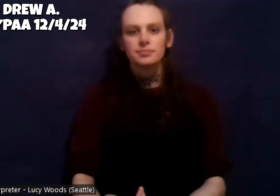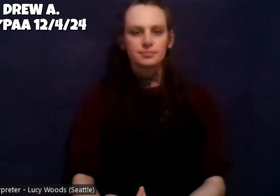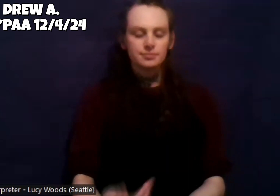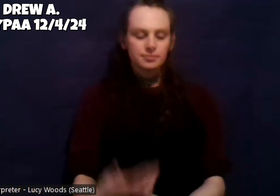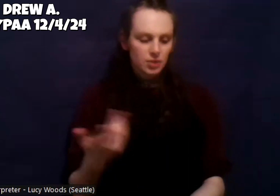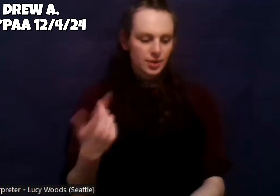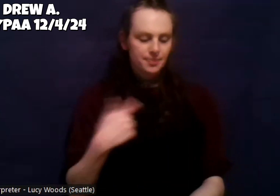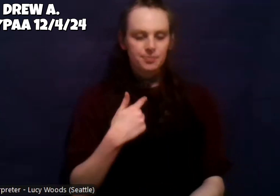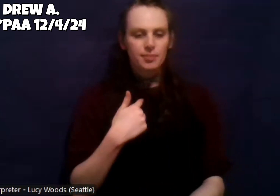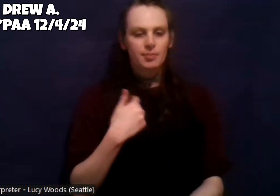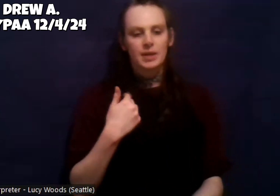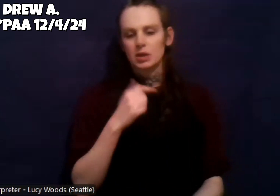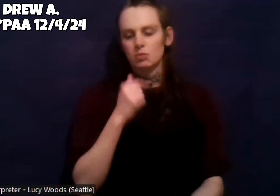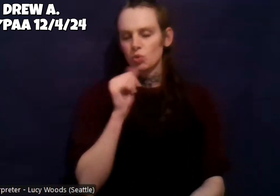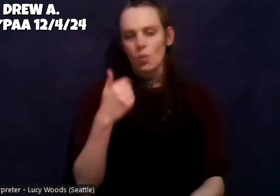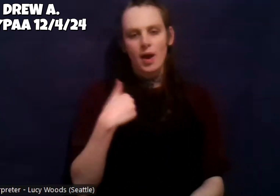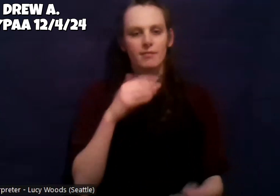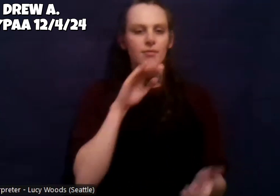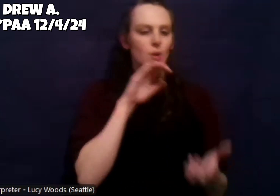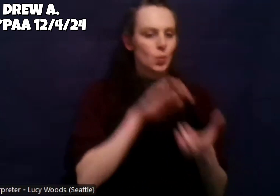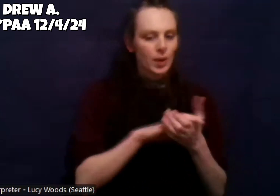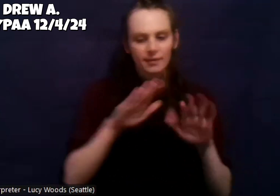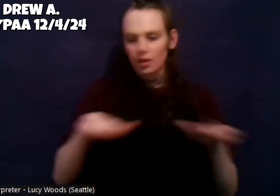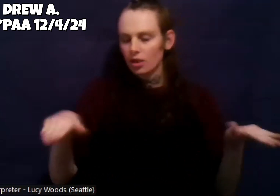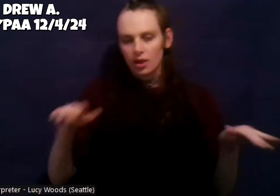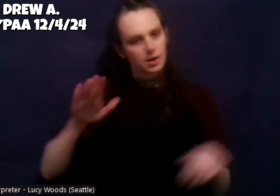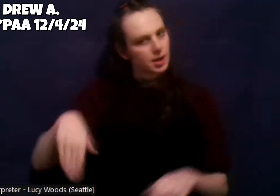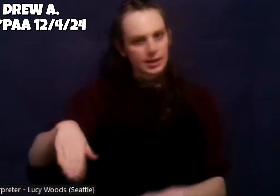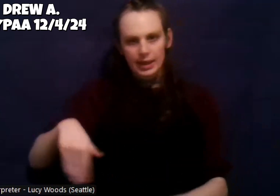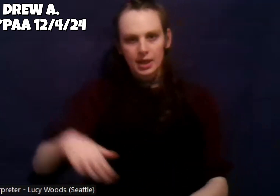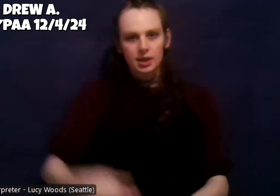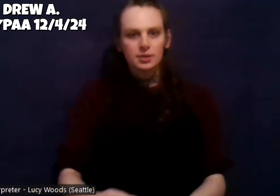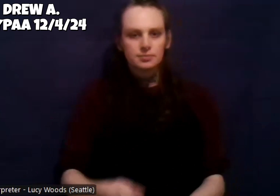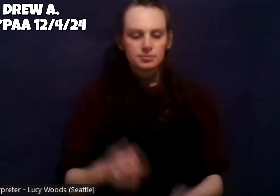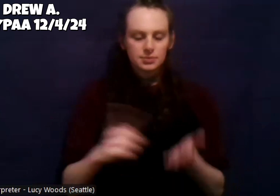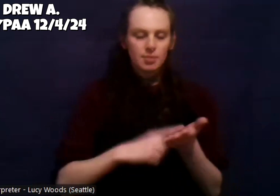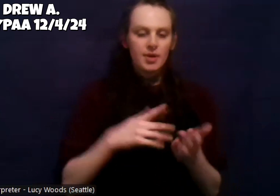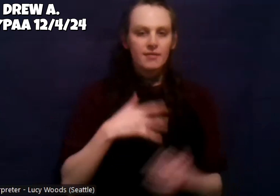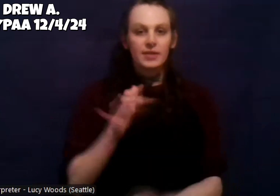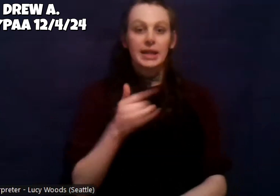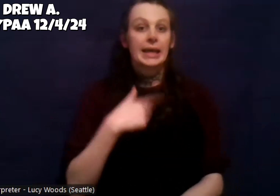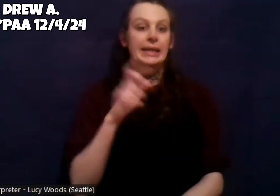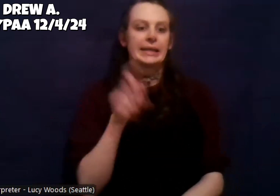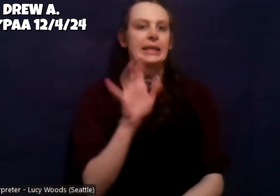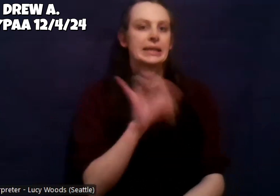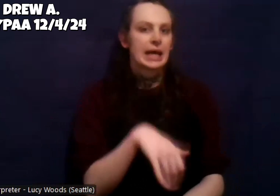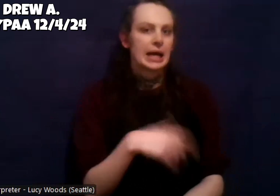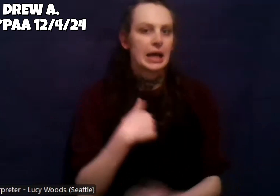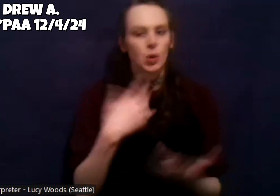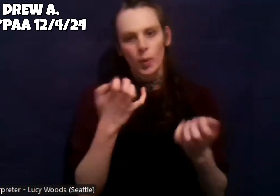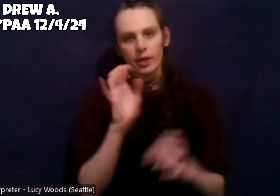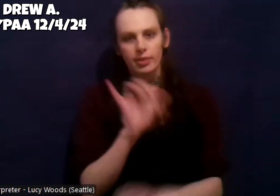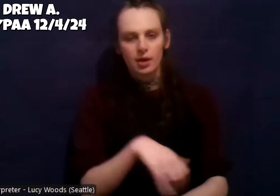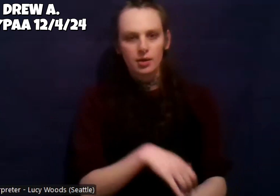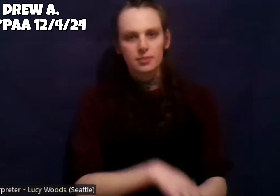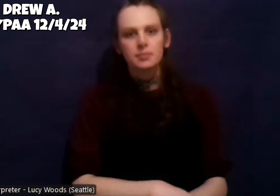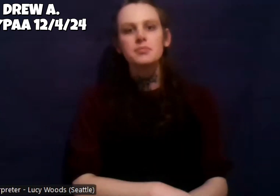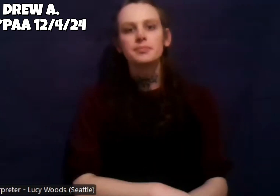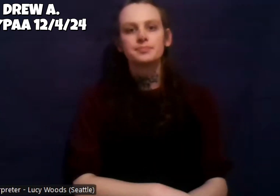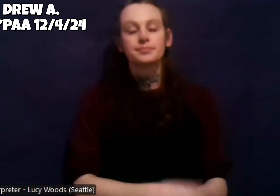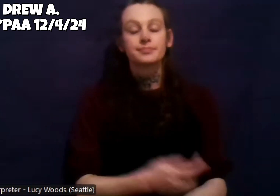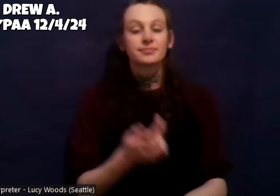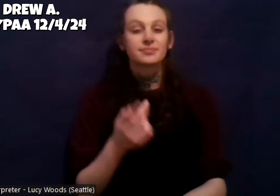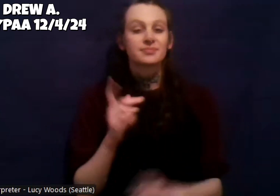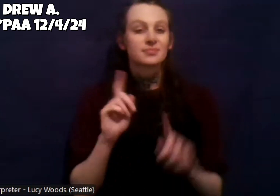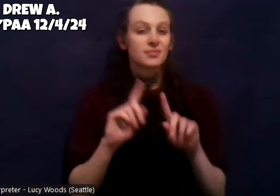a wife and kids yet. I don't have like all the stuff that like sometimes I feel like I need and that I want, but I